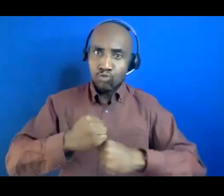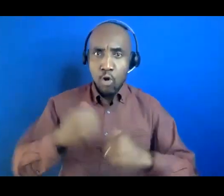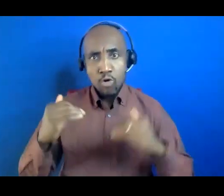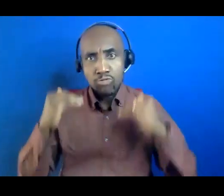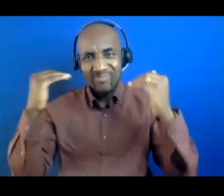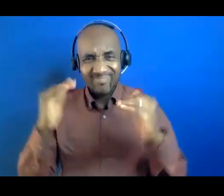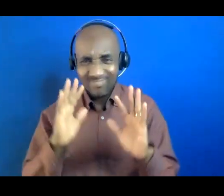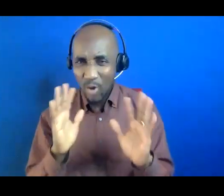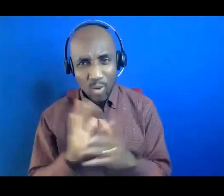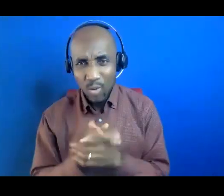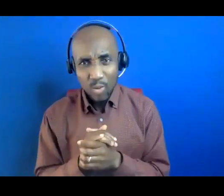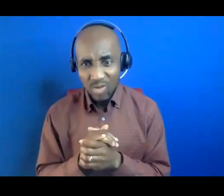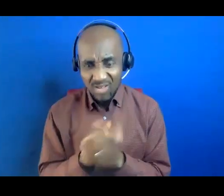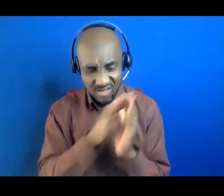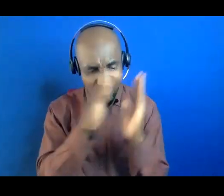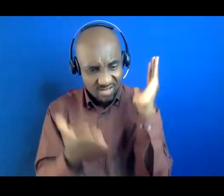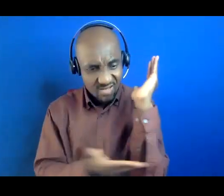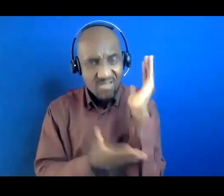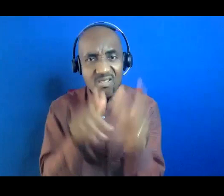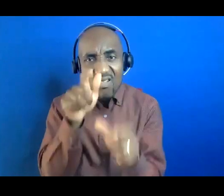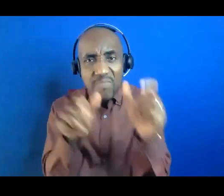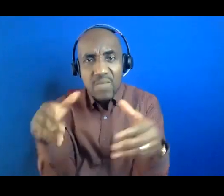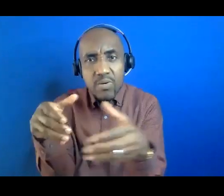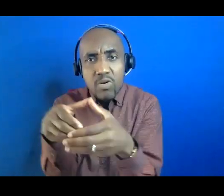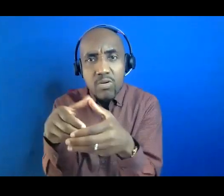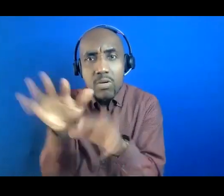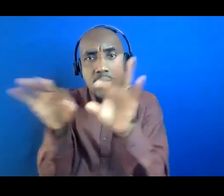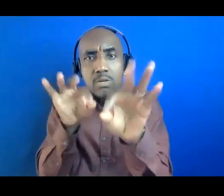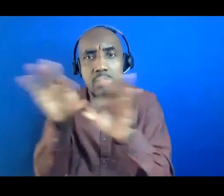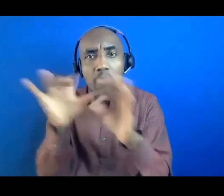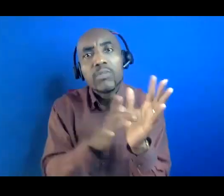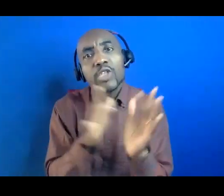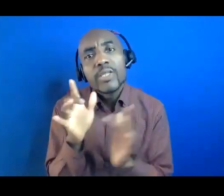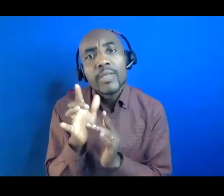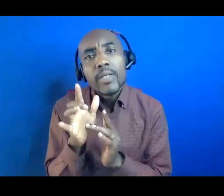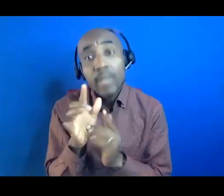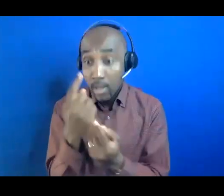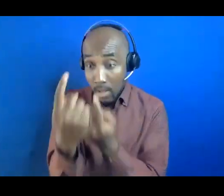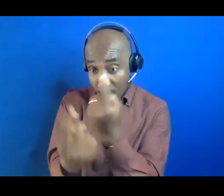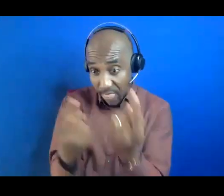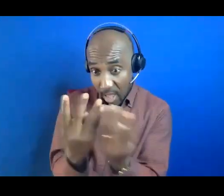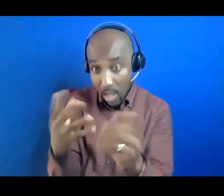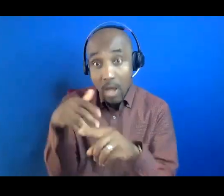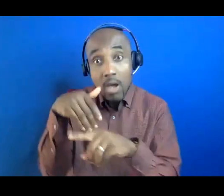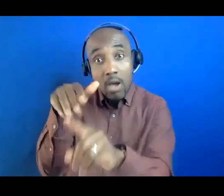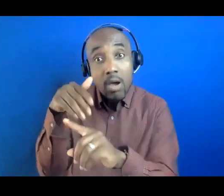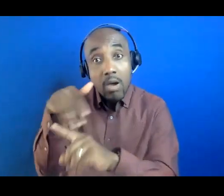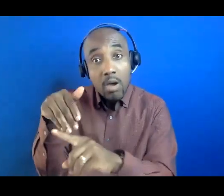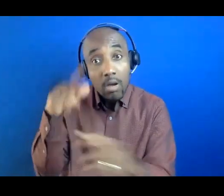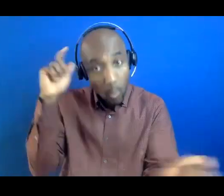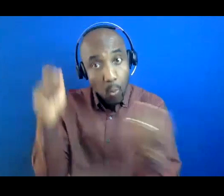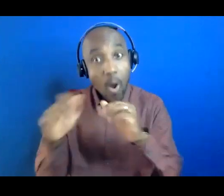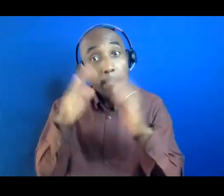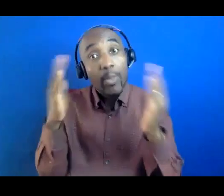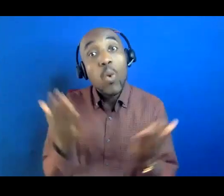of people had been chosen by Jesus, and they went on to become world changers